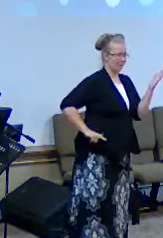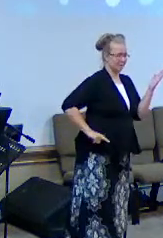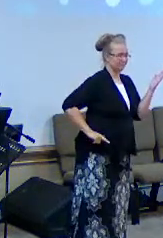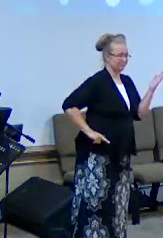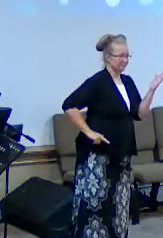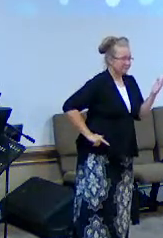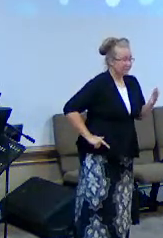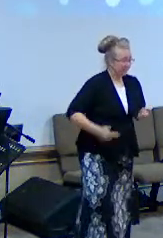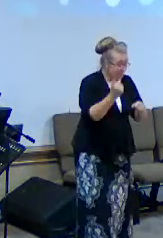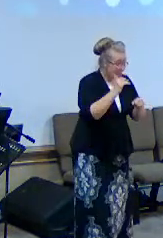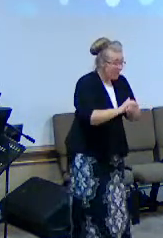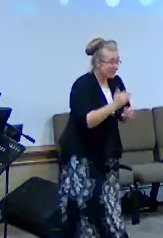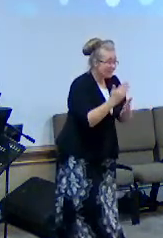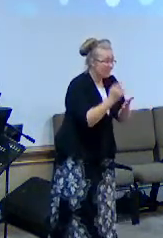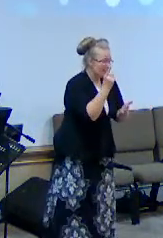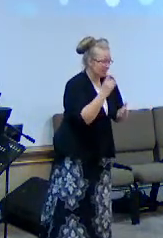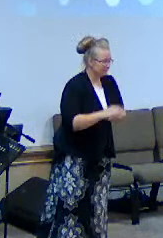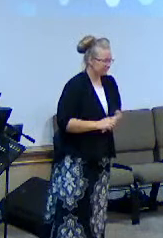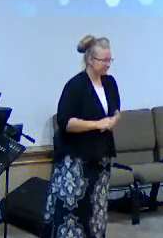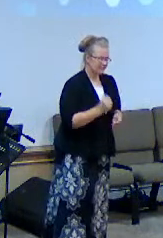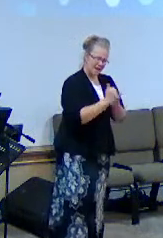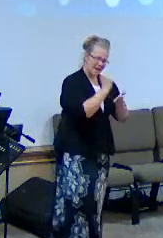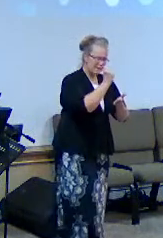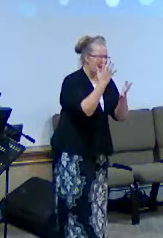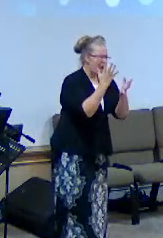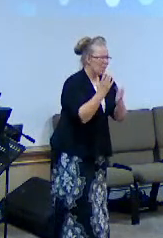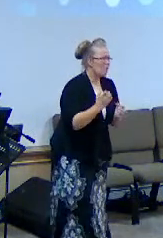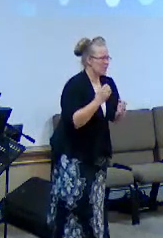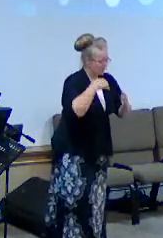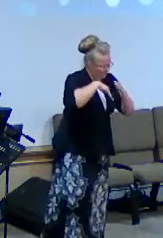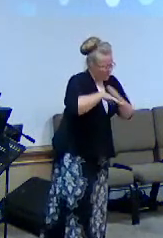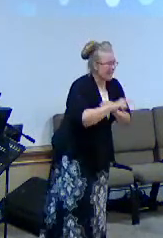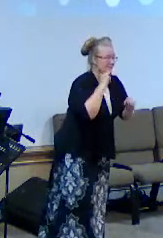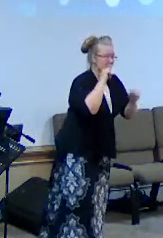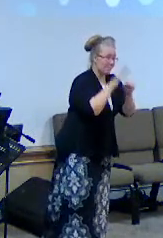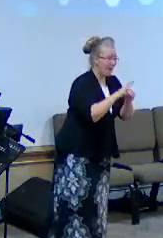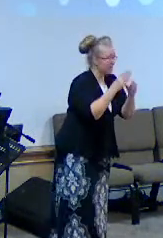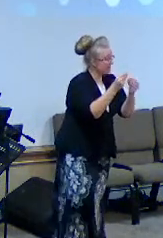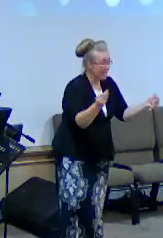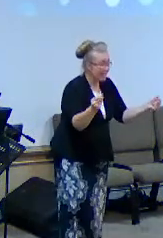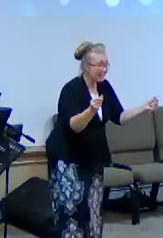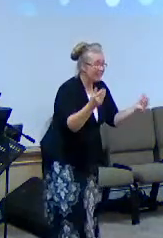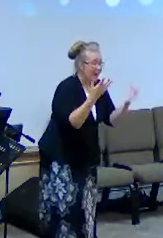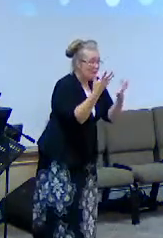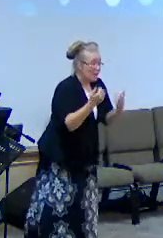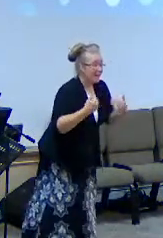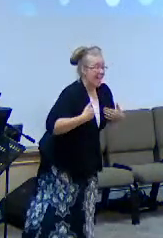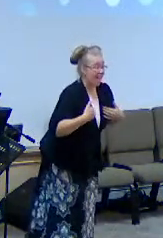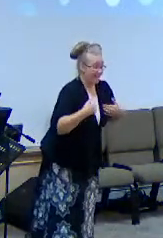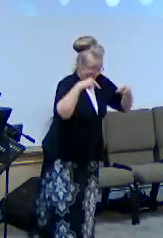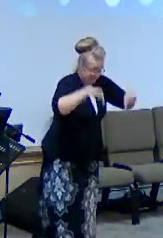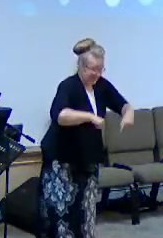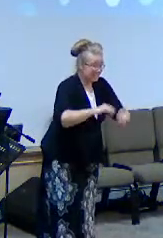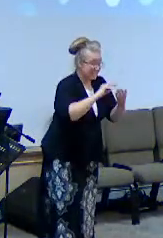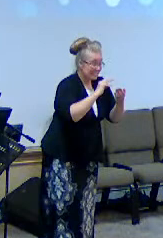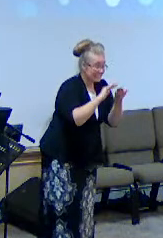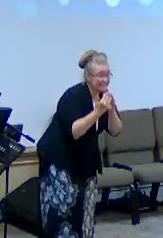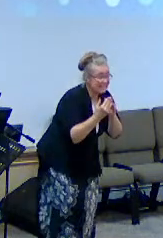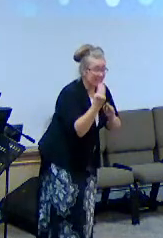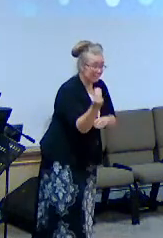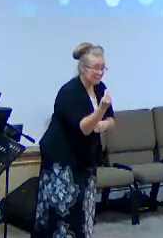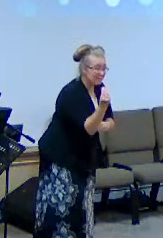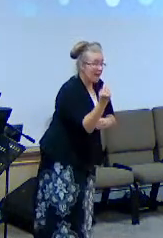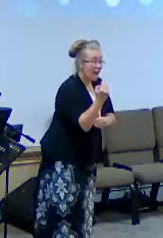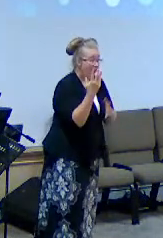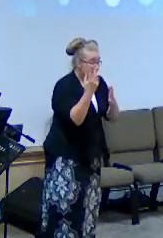Lord. Come on, somebody. Amen. I want to go into the promised land. I want to have this city. I want to see it